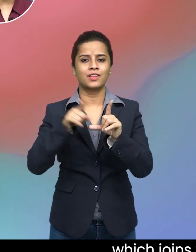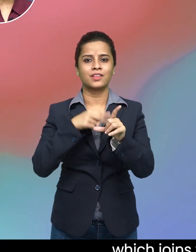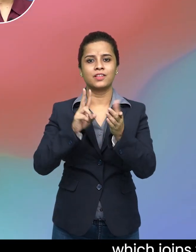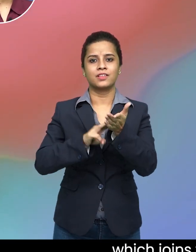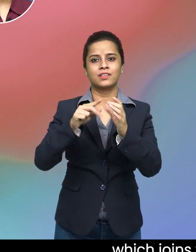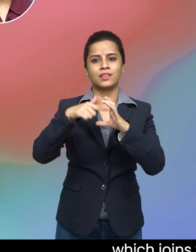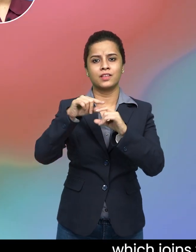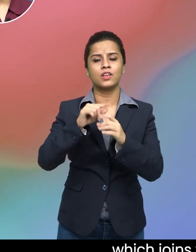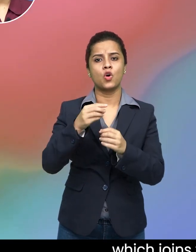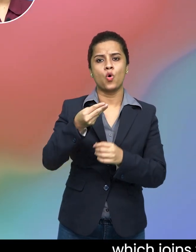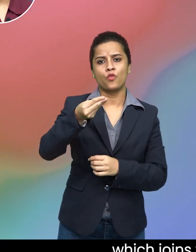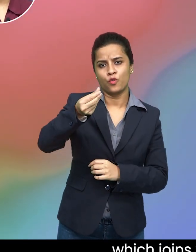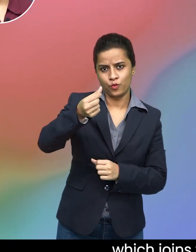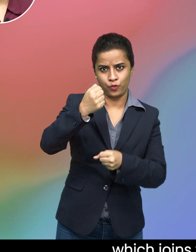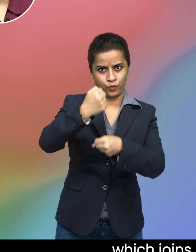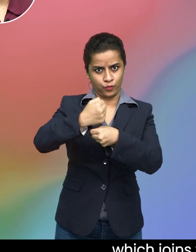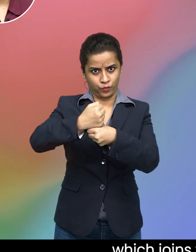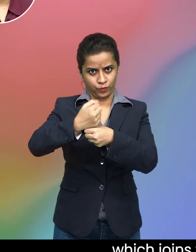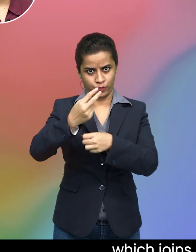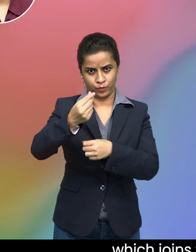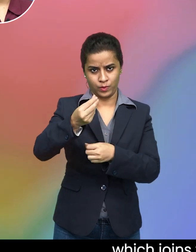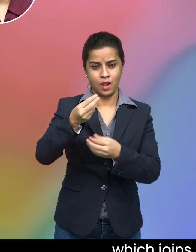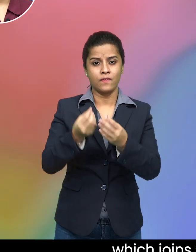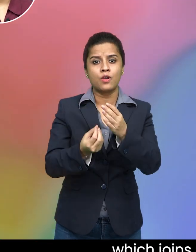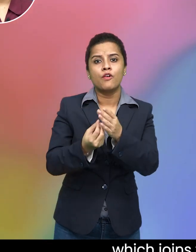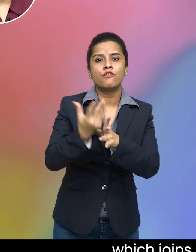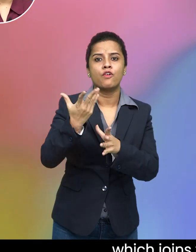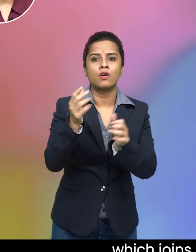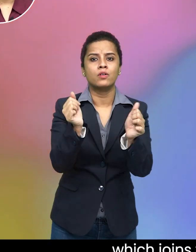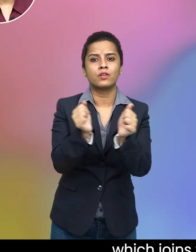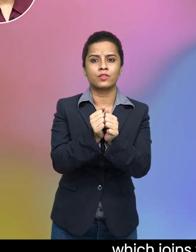which joins together to form starch.